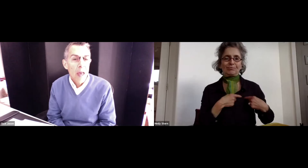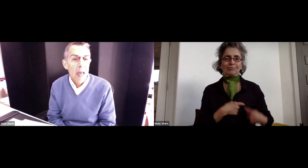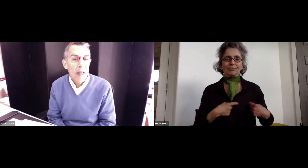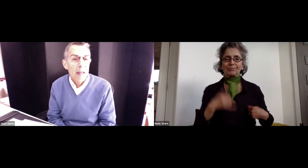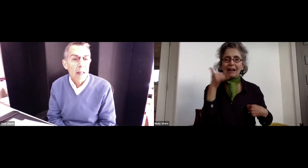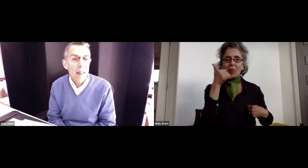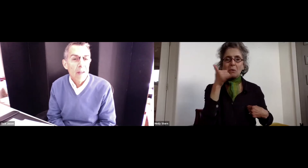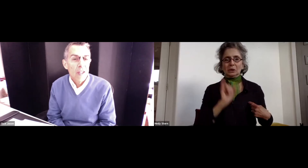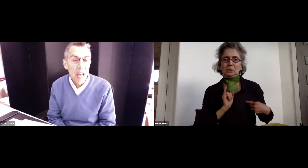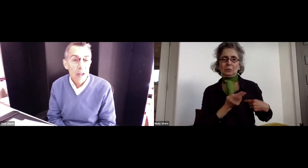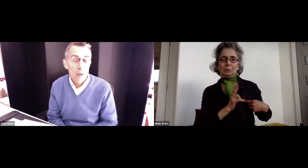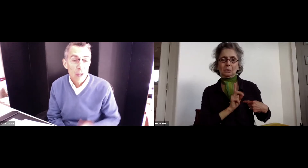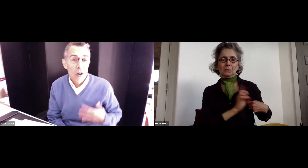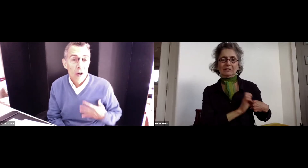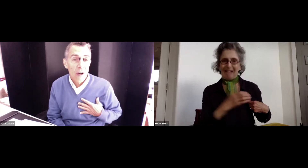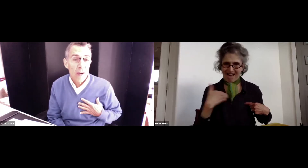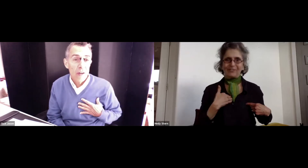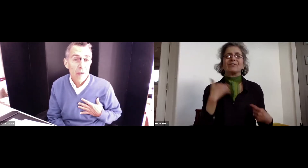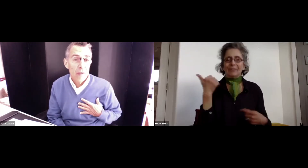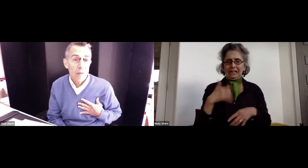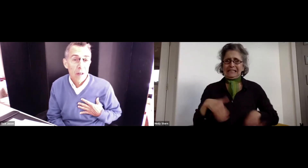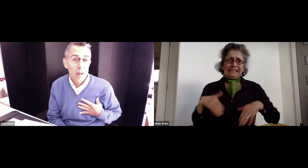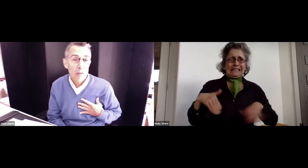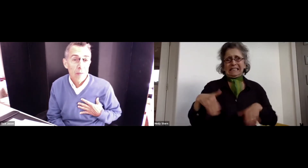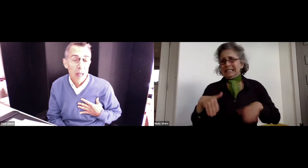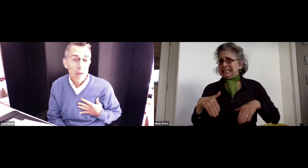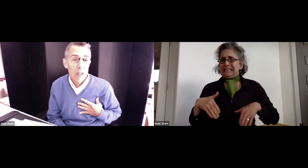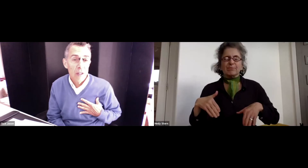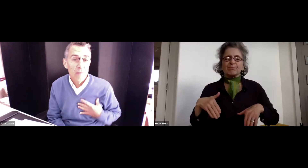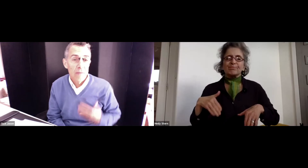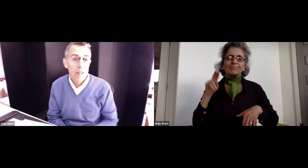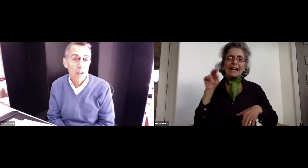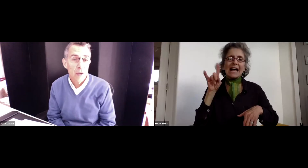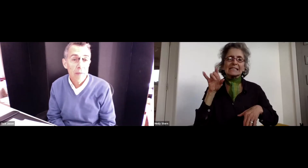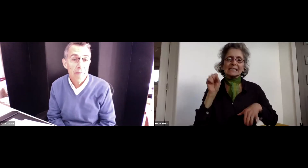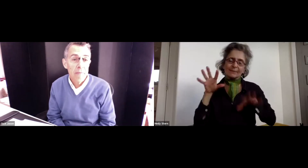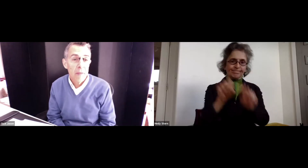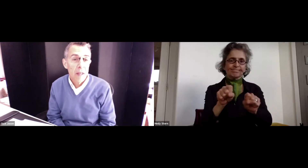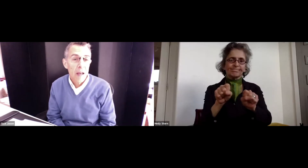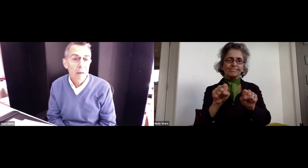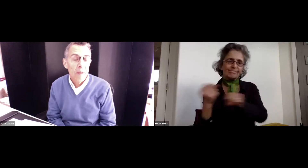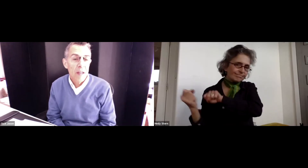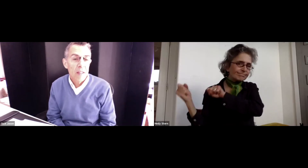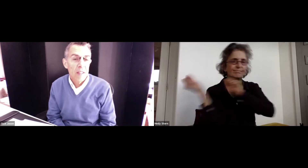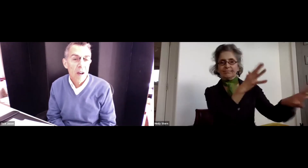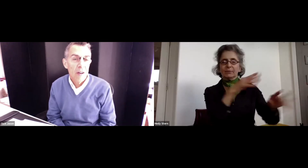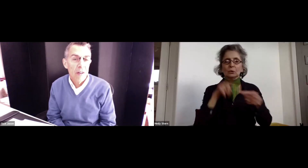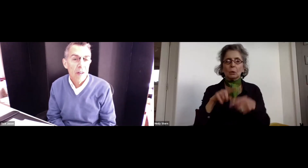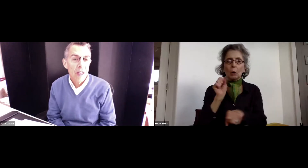and she had a Jewish star on her blouse here that said Judah, but the Nazis caught her and